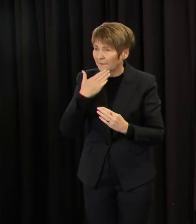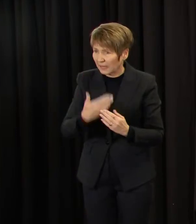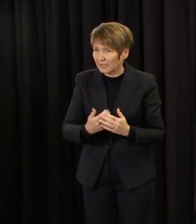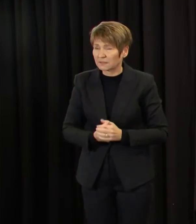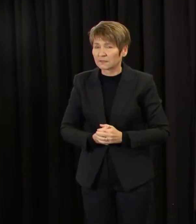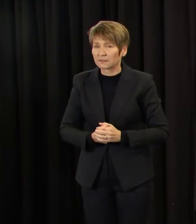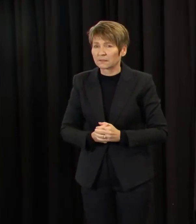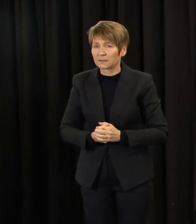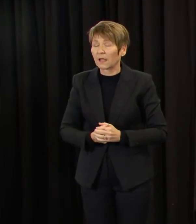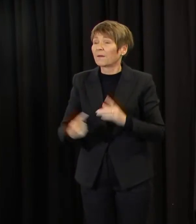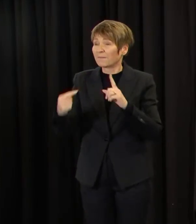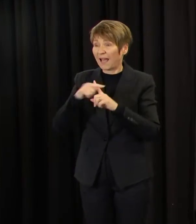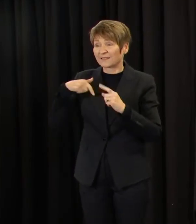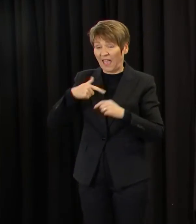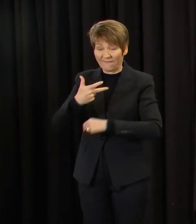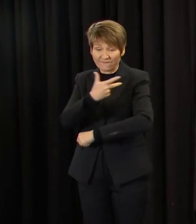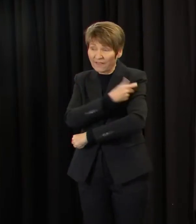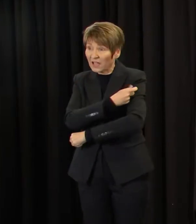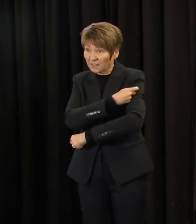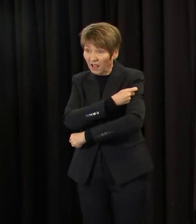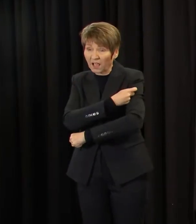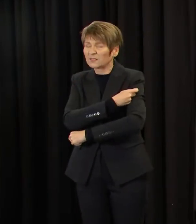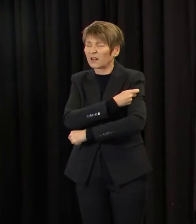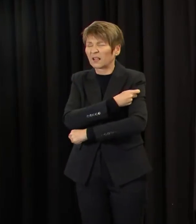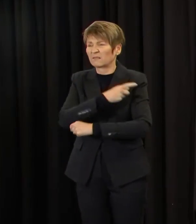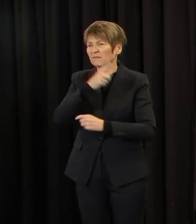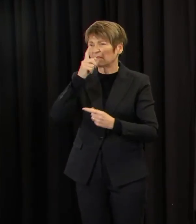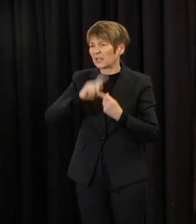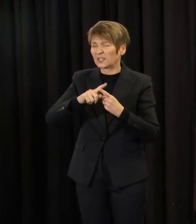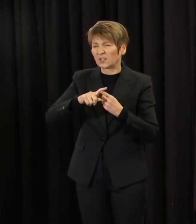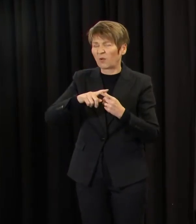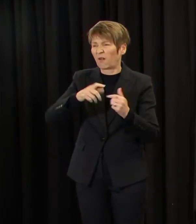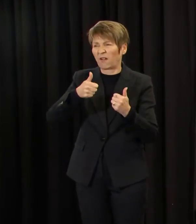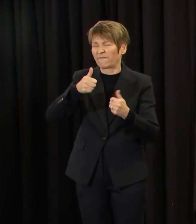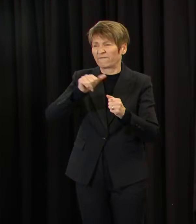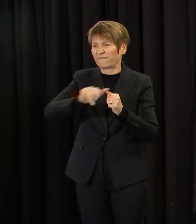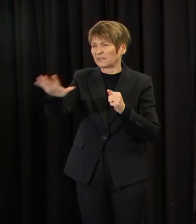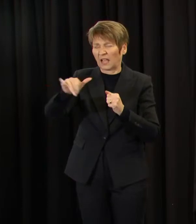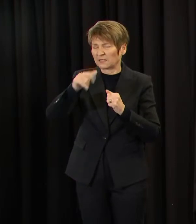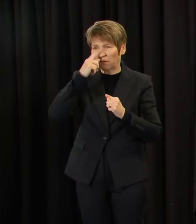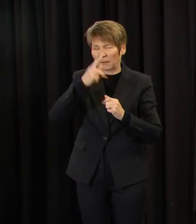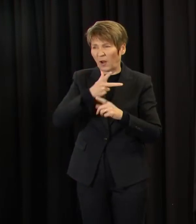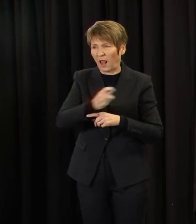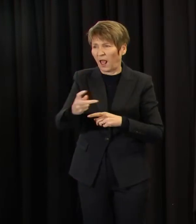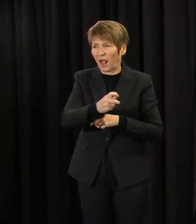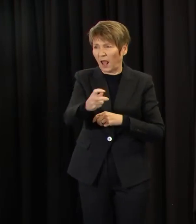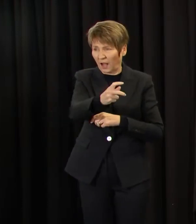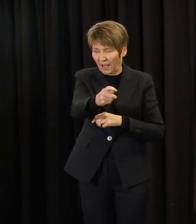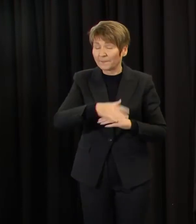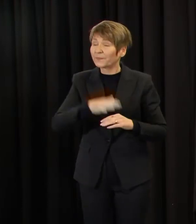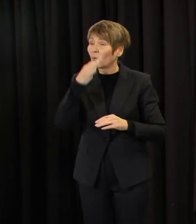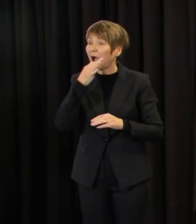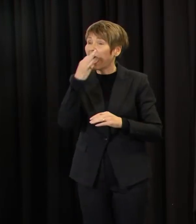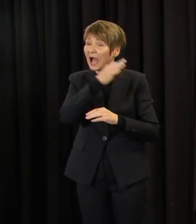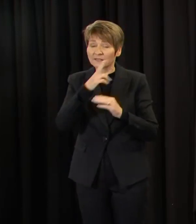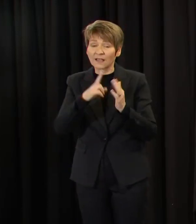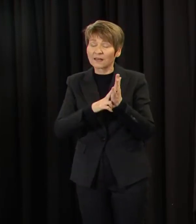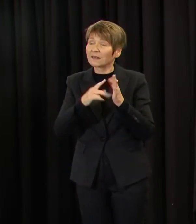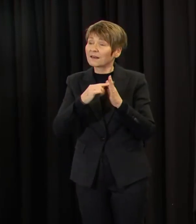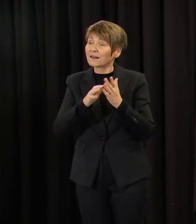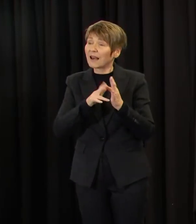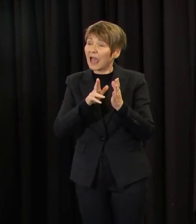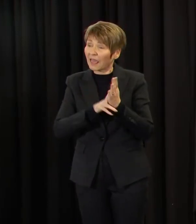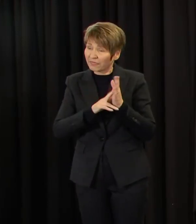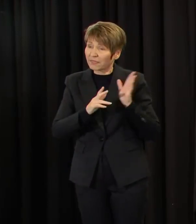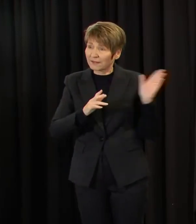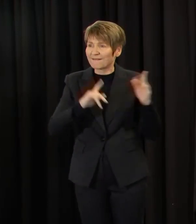to go with great guns. With that, I'm going to hand over. I'm very delighted to hand over to Nathan Burke, a Bulldogs legend and also the coach of